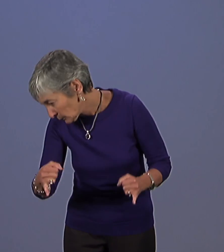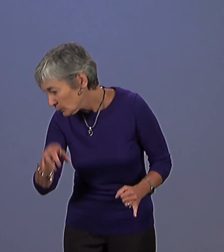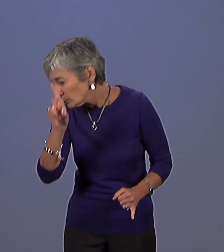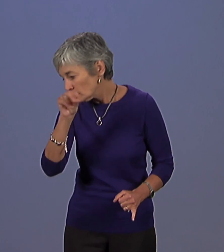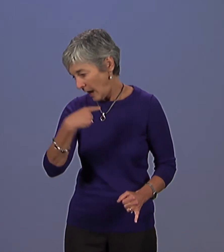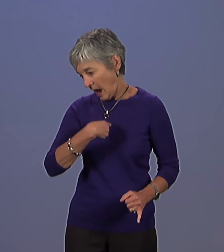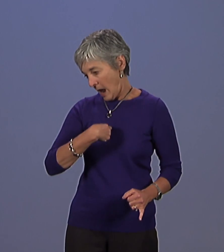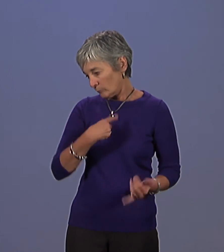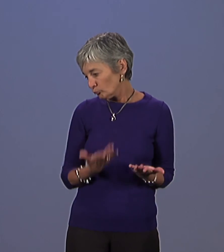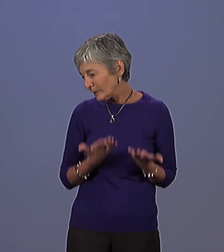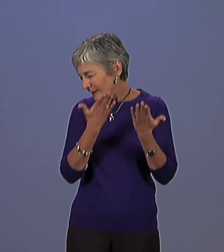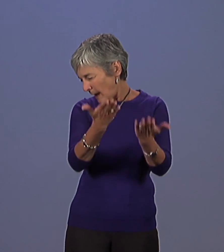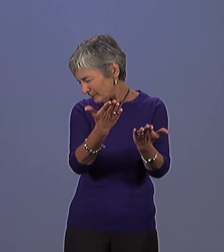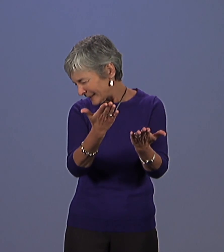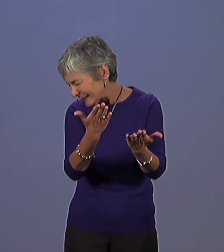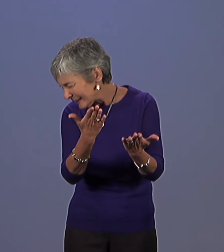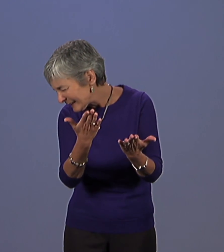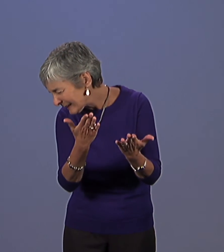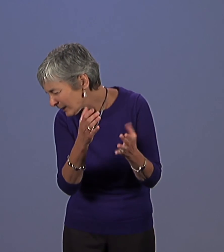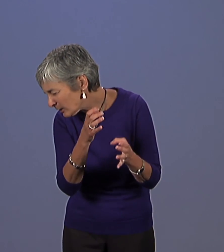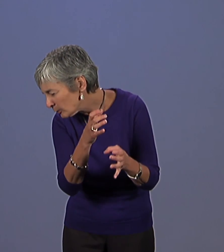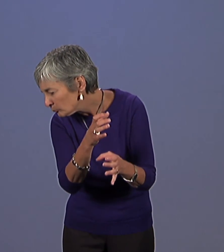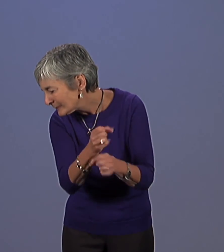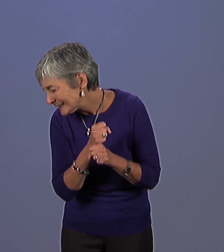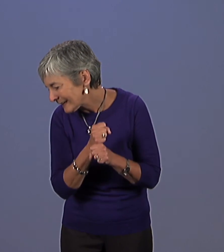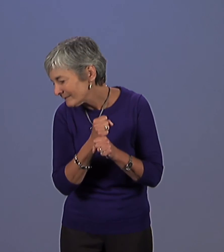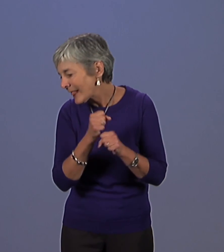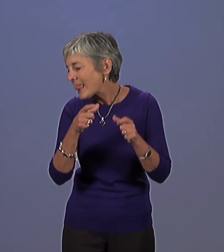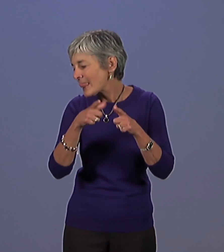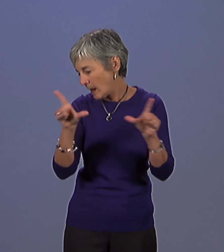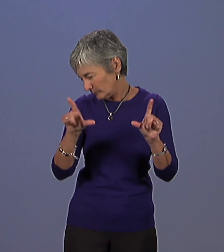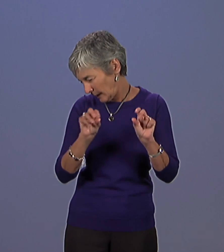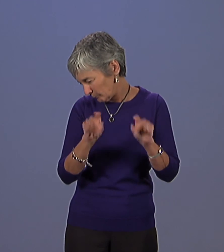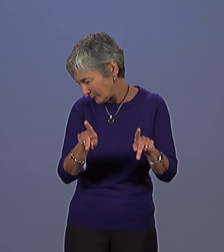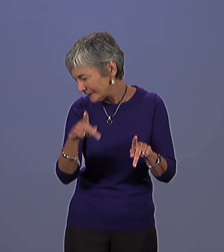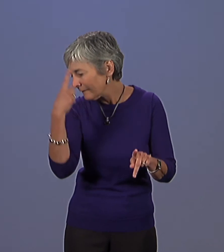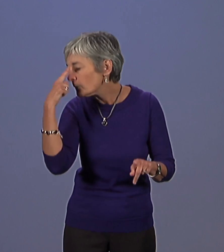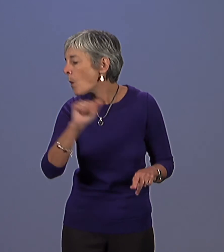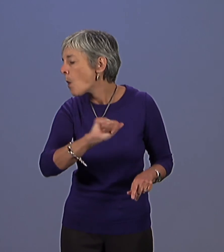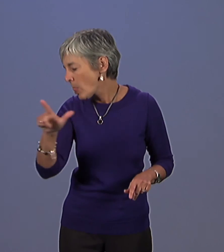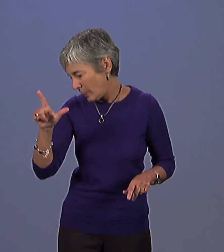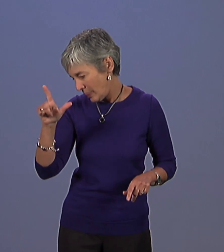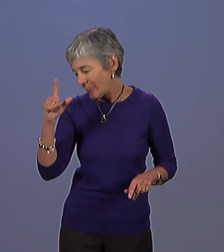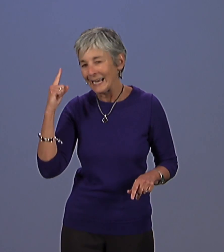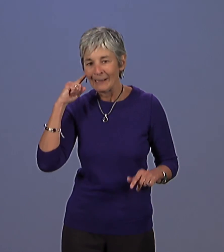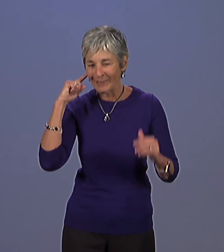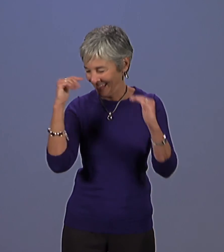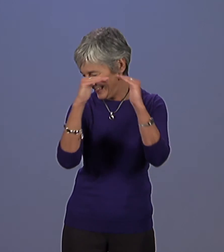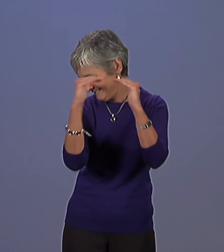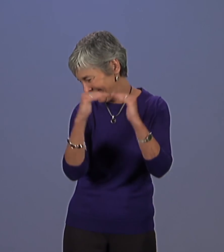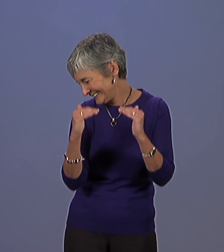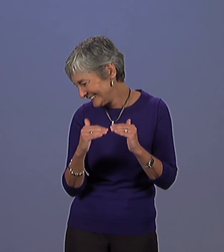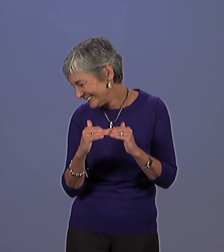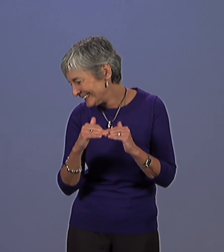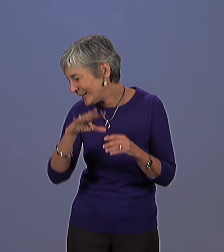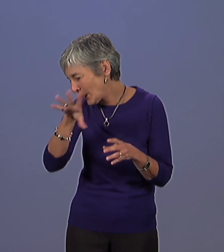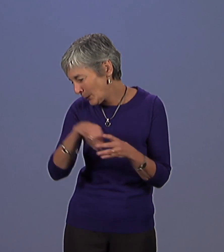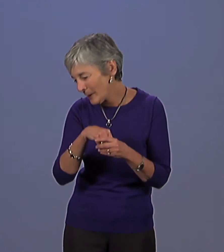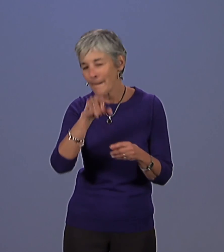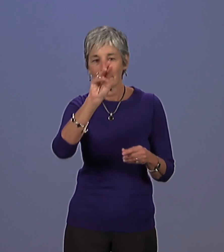Do I recommend receiving language opportunities for children of all hearing levels, including